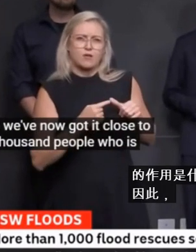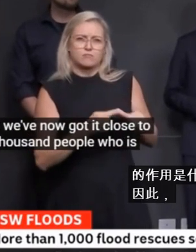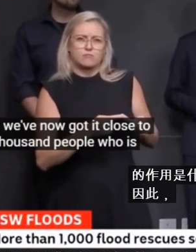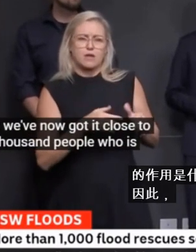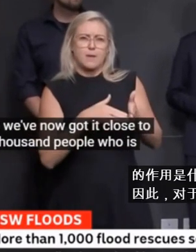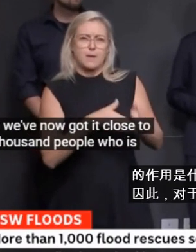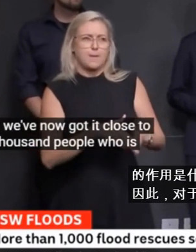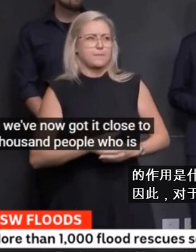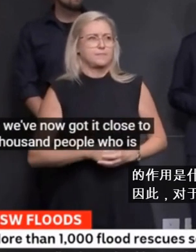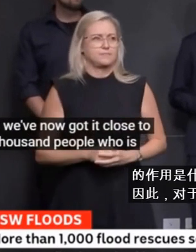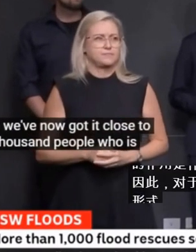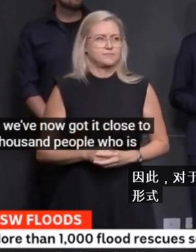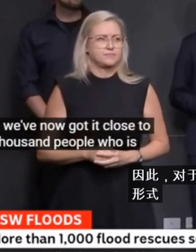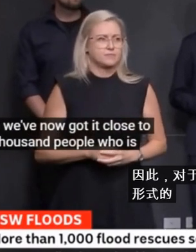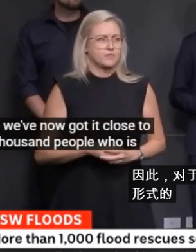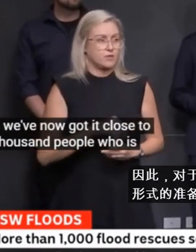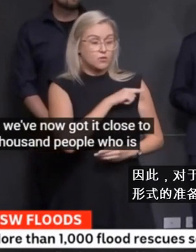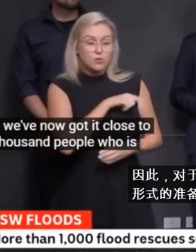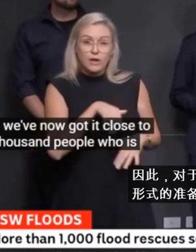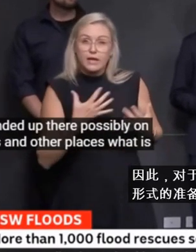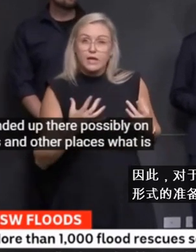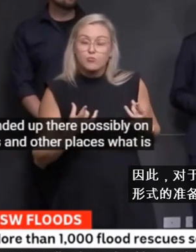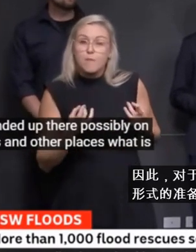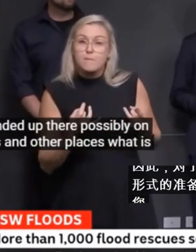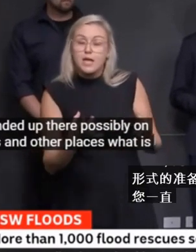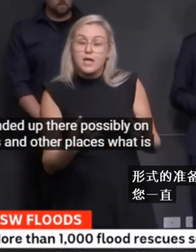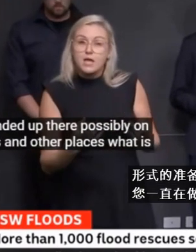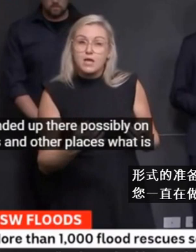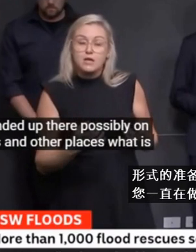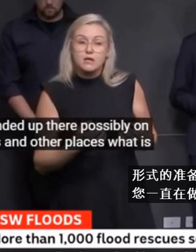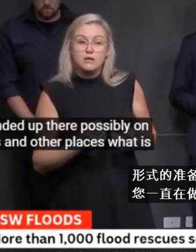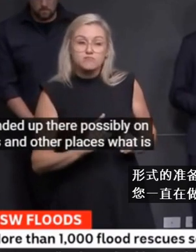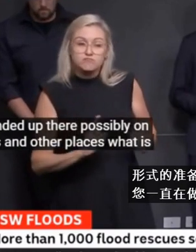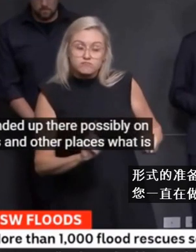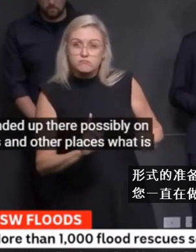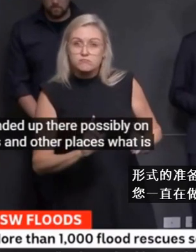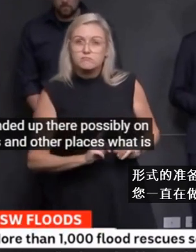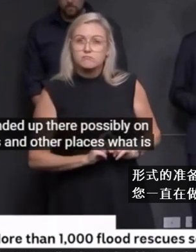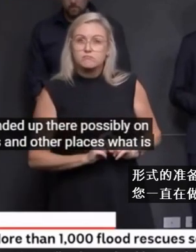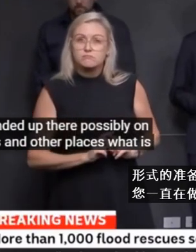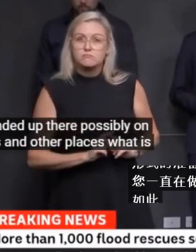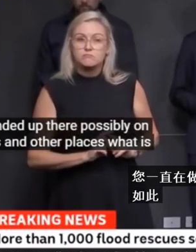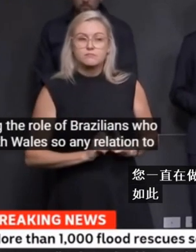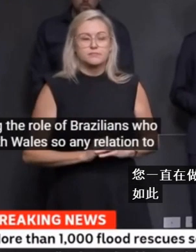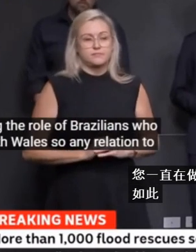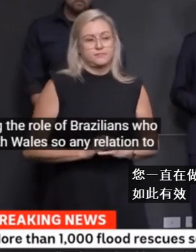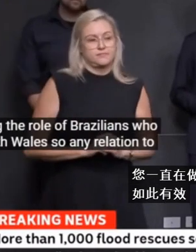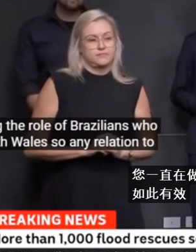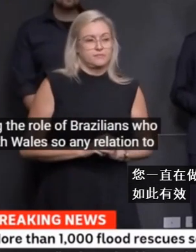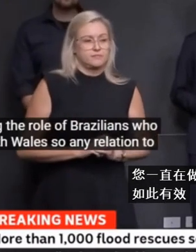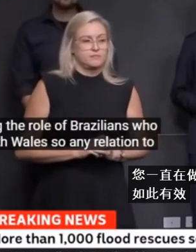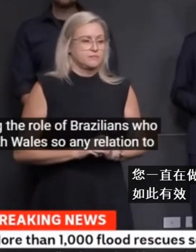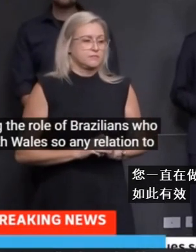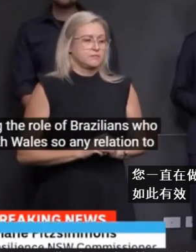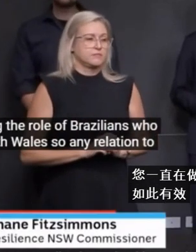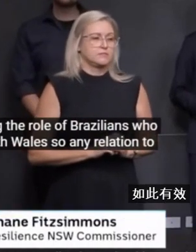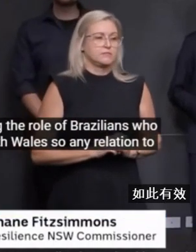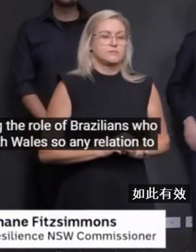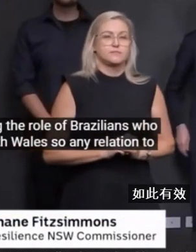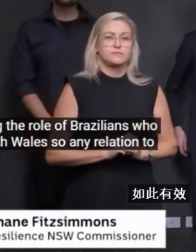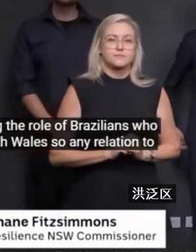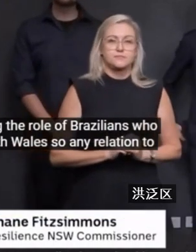in relation to what? Into any sort of preparations, or into what have you been doing, here? So effectively,